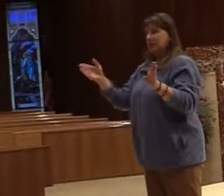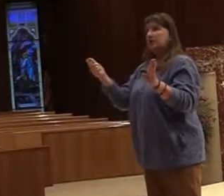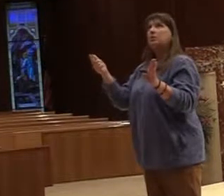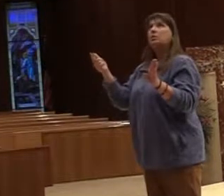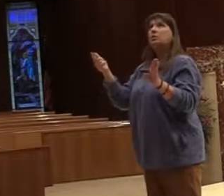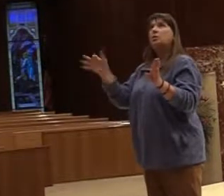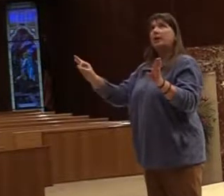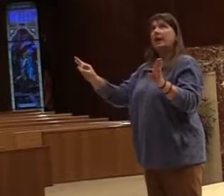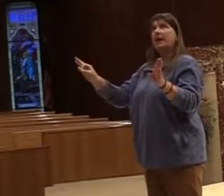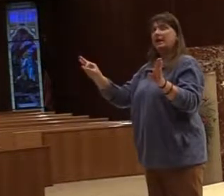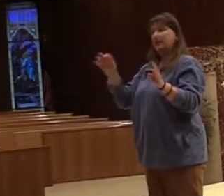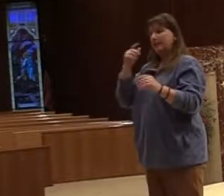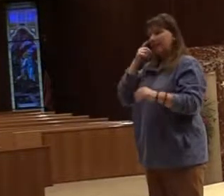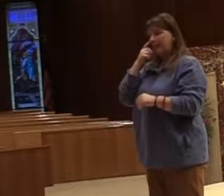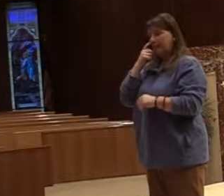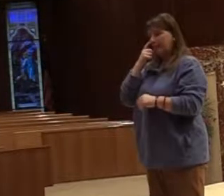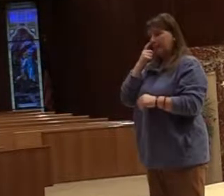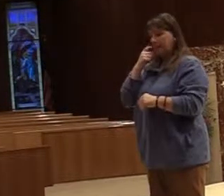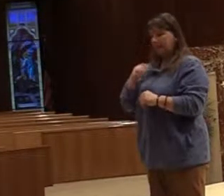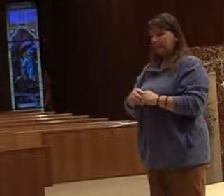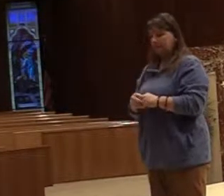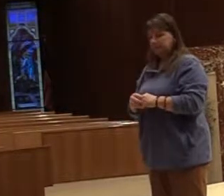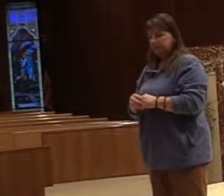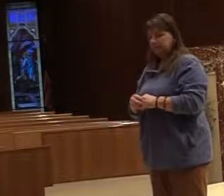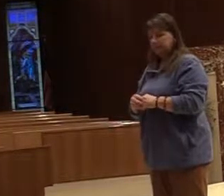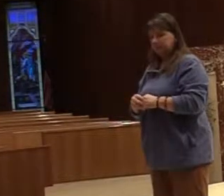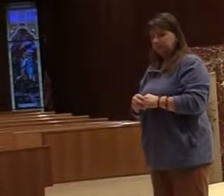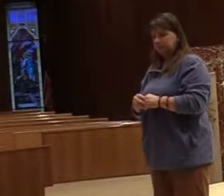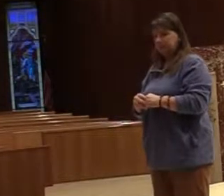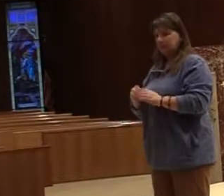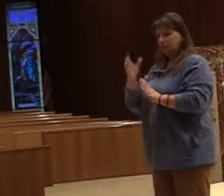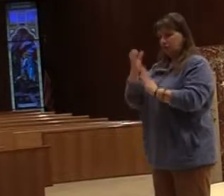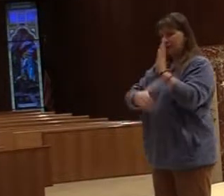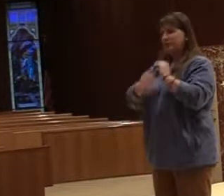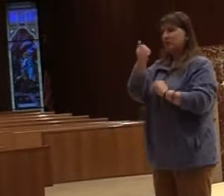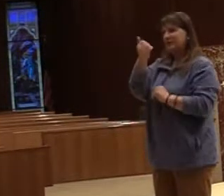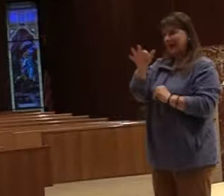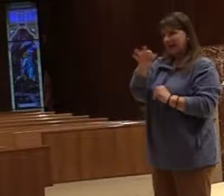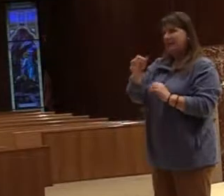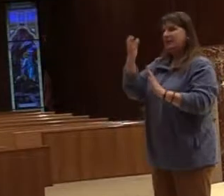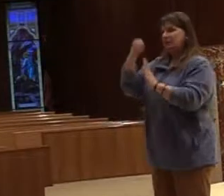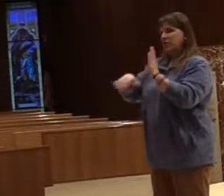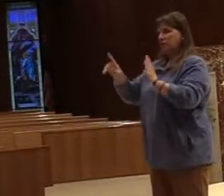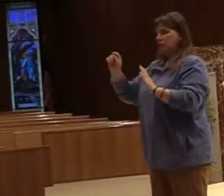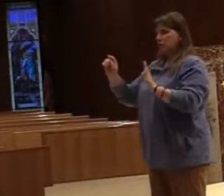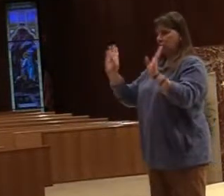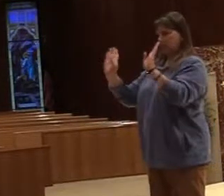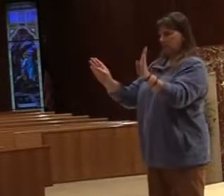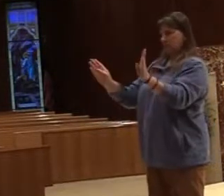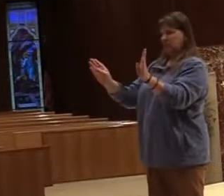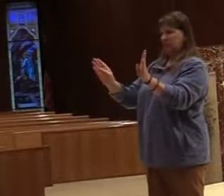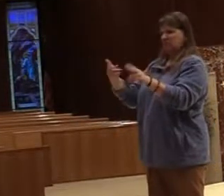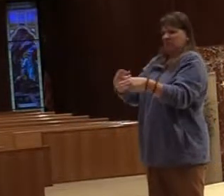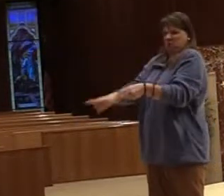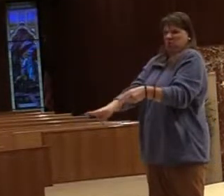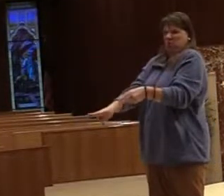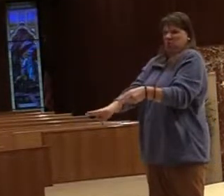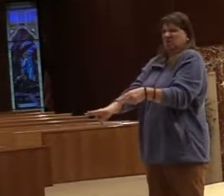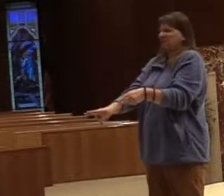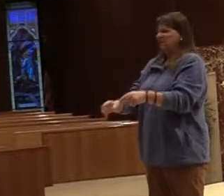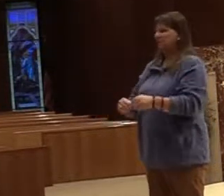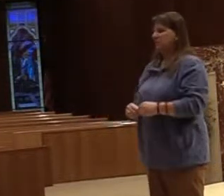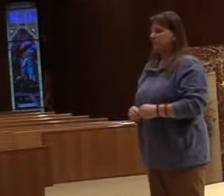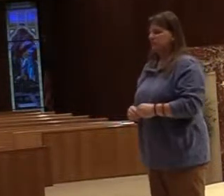through chapter 20, verse 26. So we have a relatively small amount of time tonight. It will be a shorter